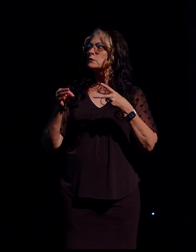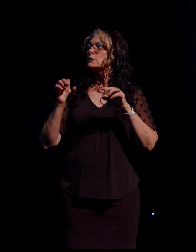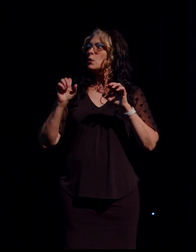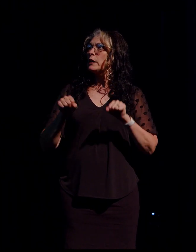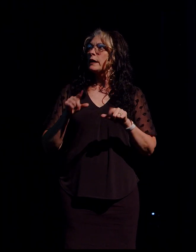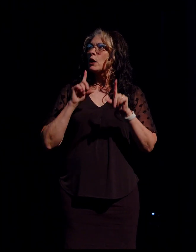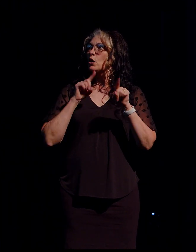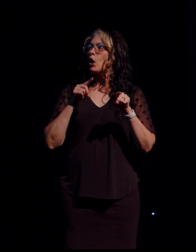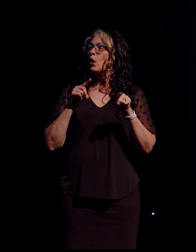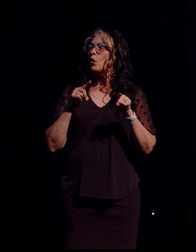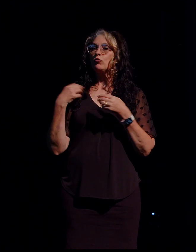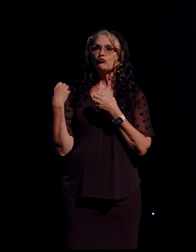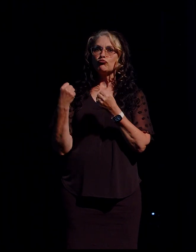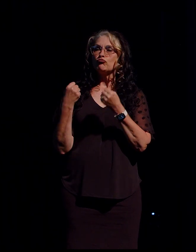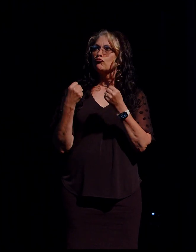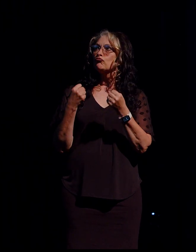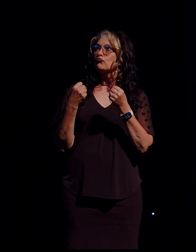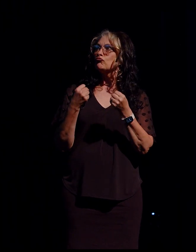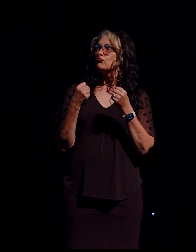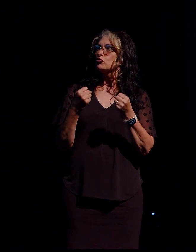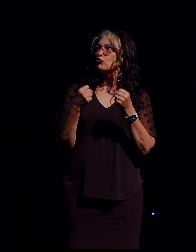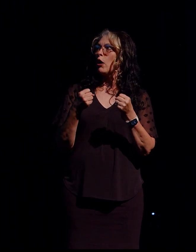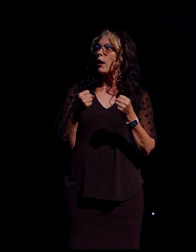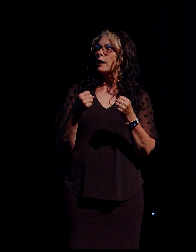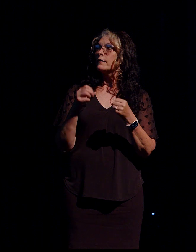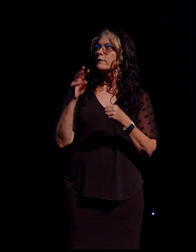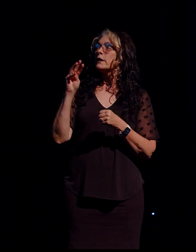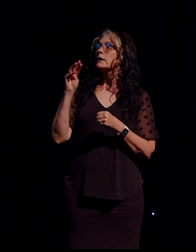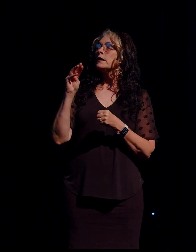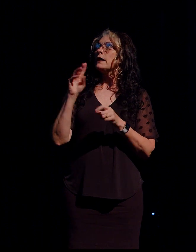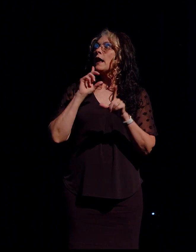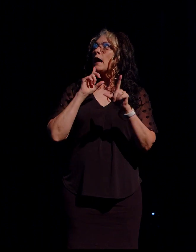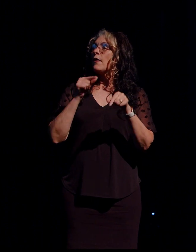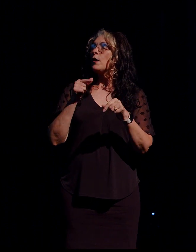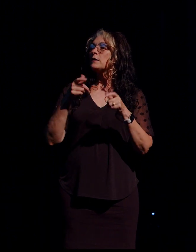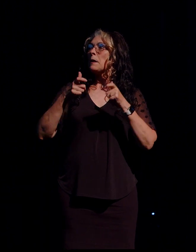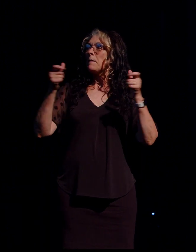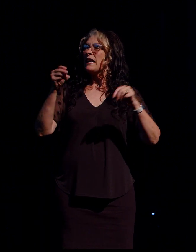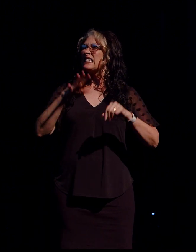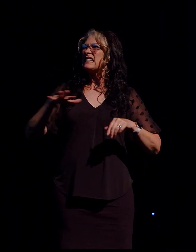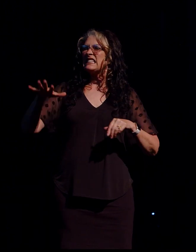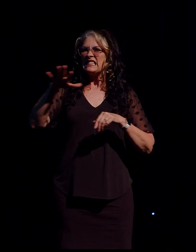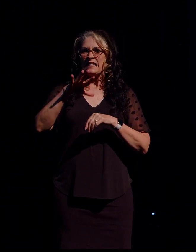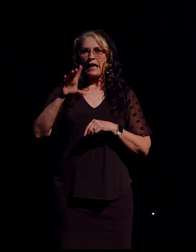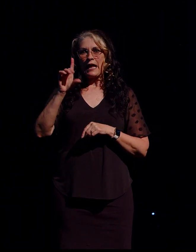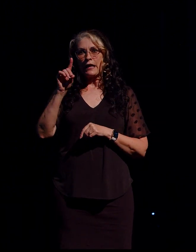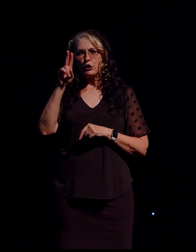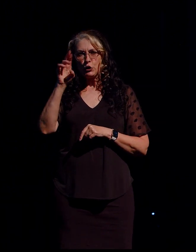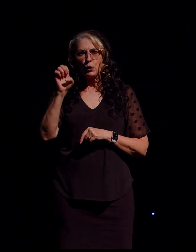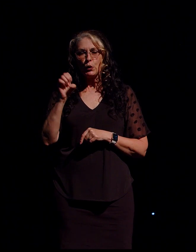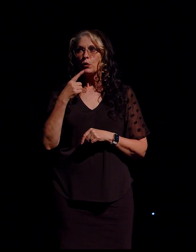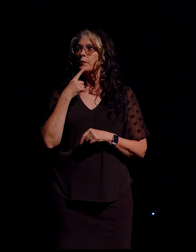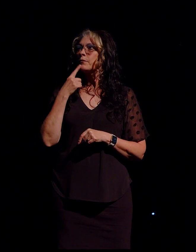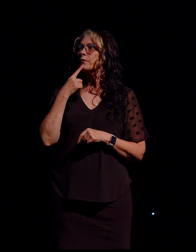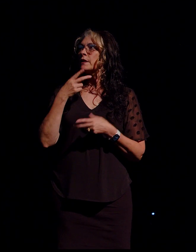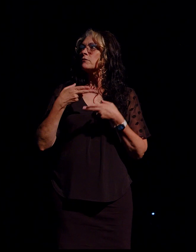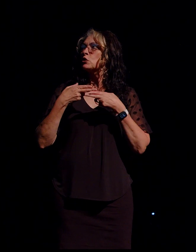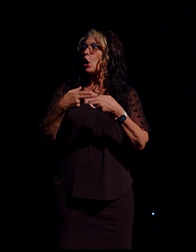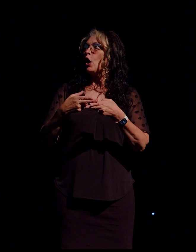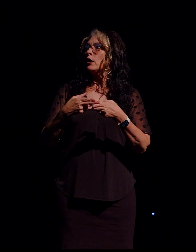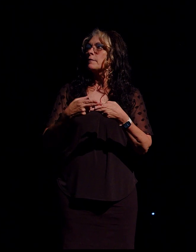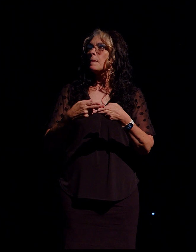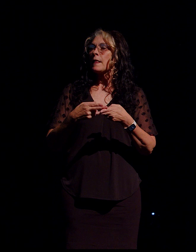go drive in his station wagon out to Malibu, and there was a big sand dune out there called the Dune, I think it is. So, you know,